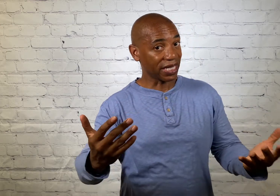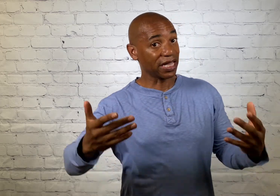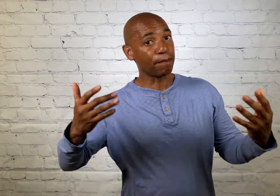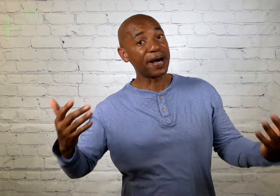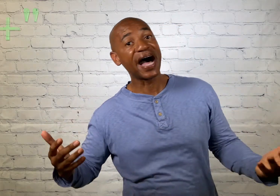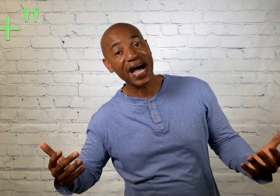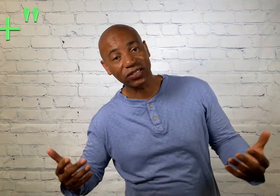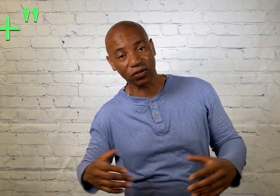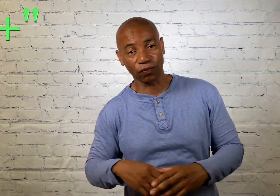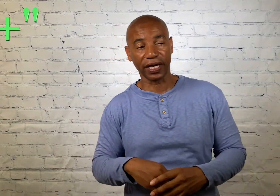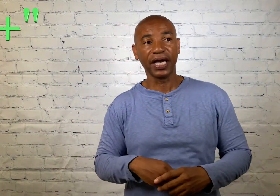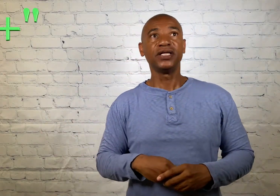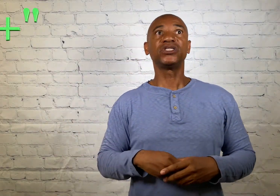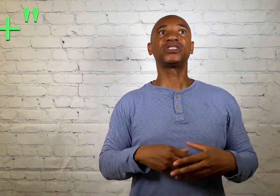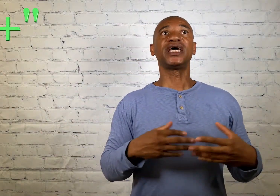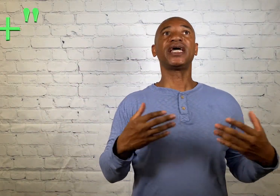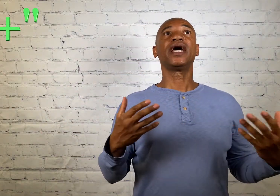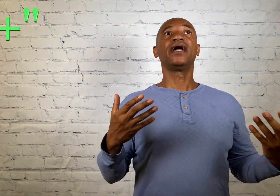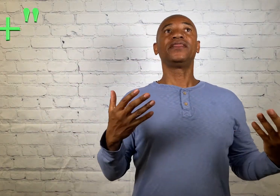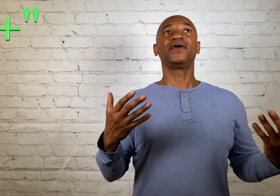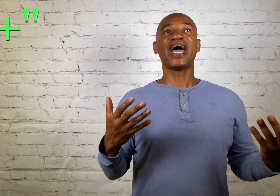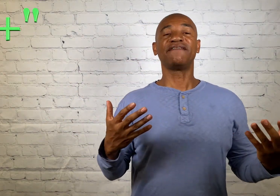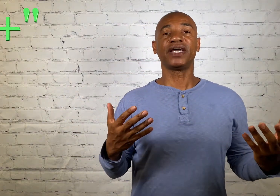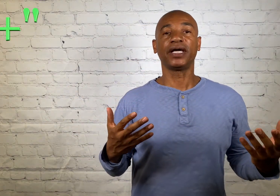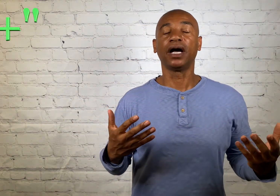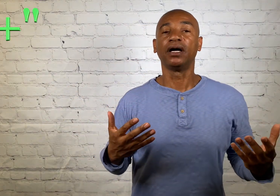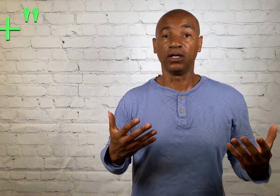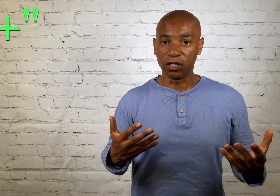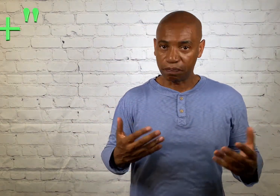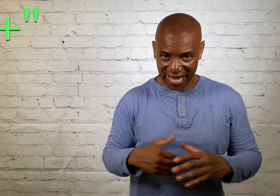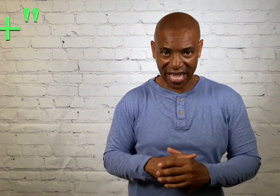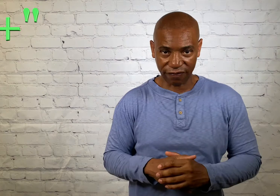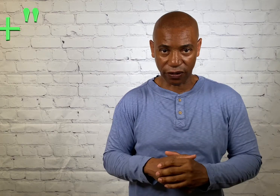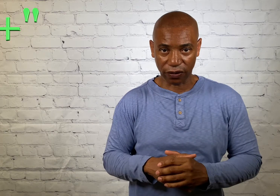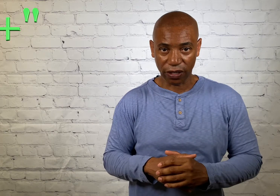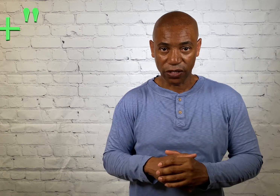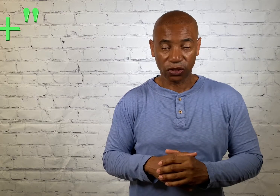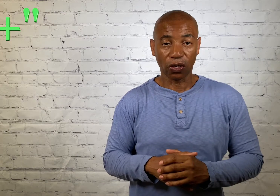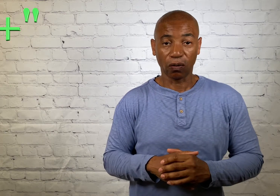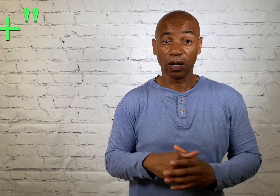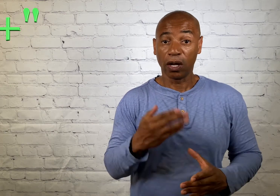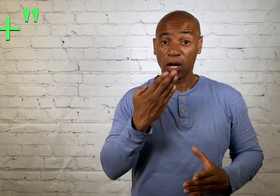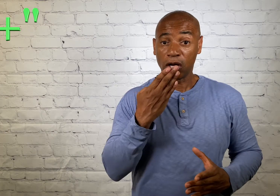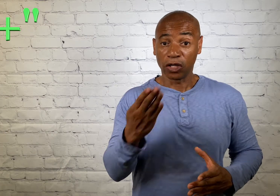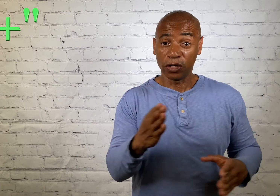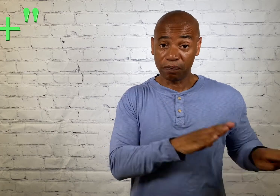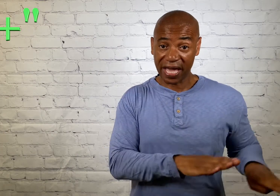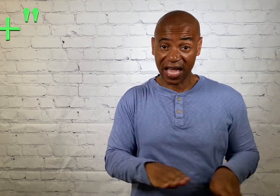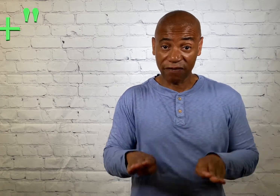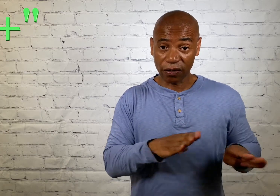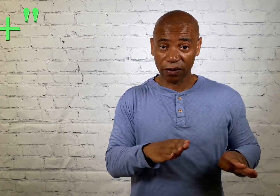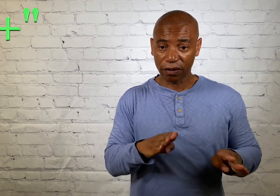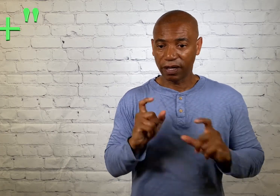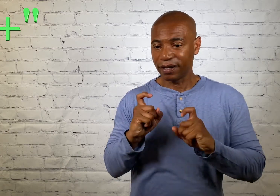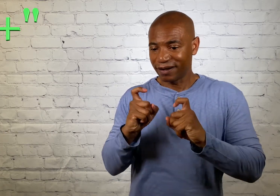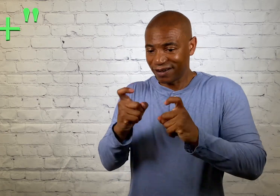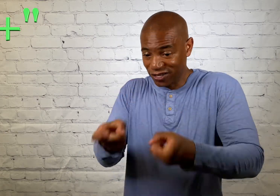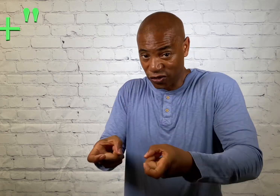a positive way, just say they're having good behavior. So, good behavior, you're giving